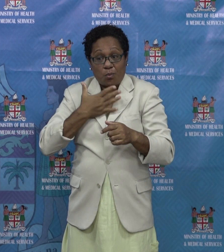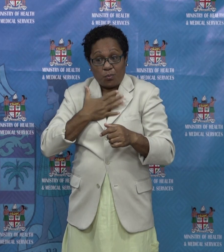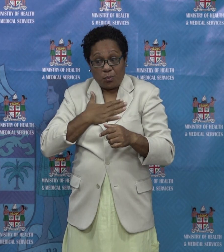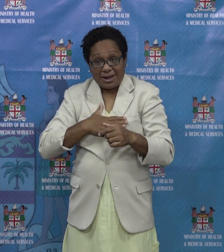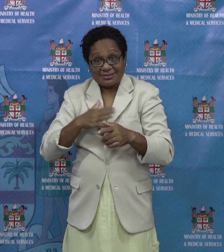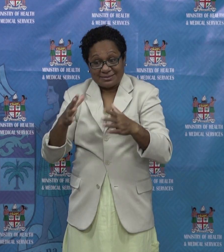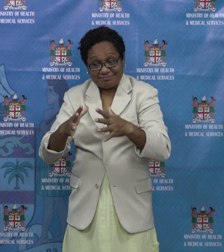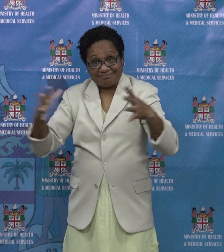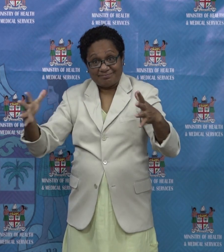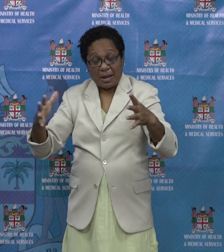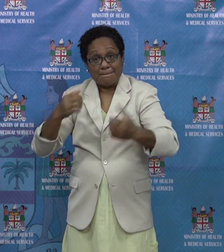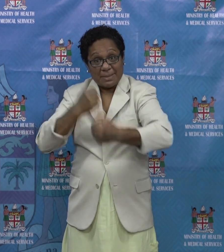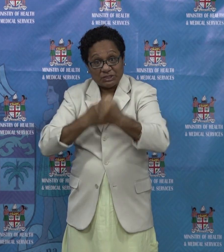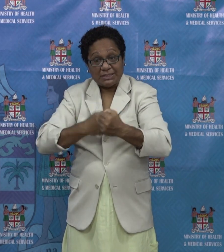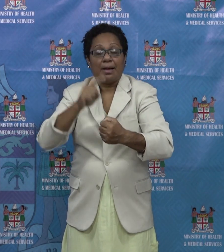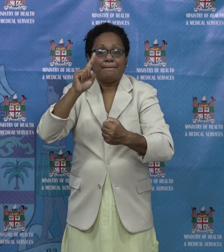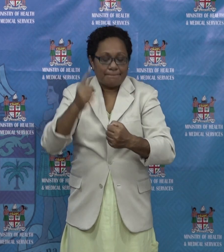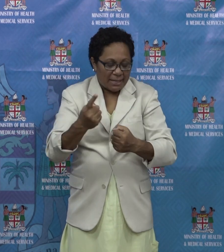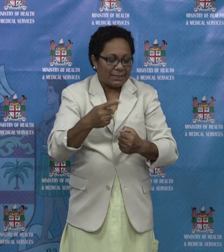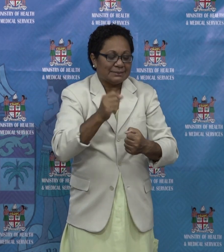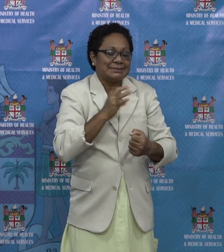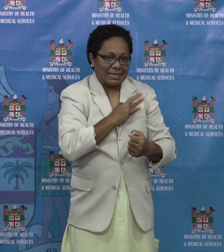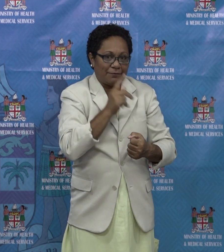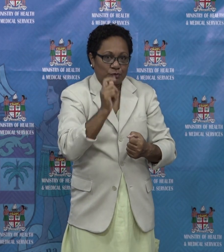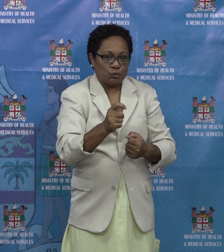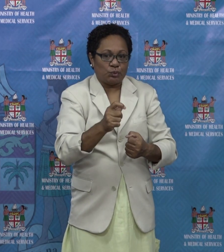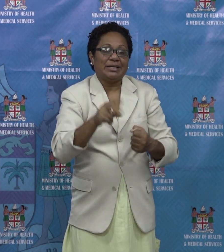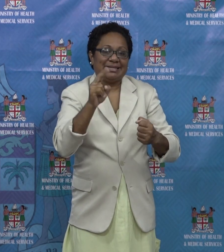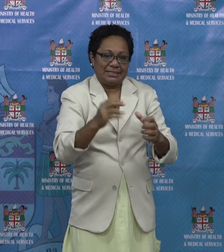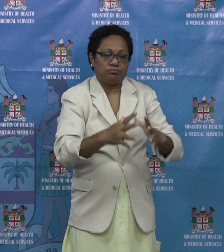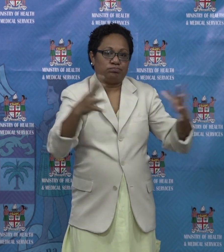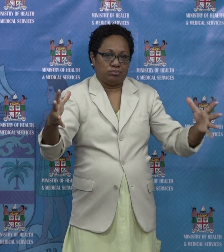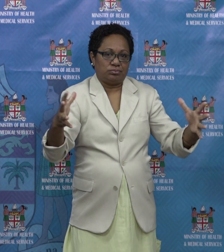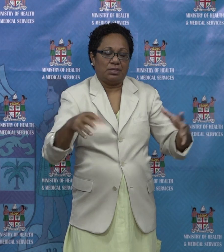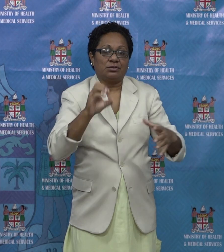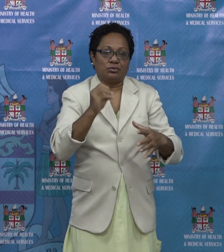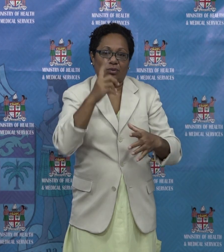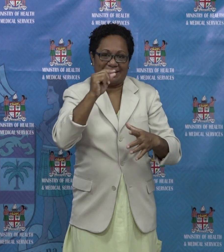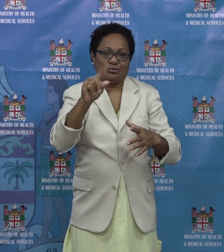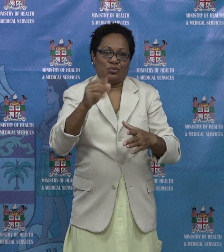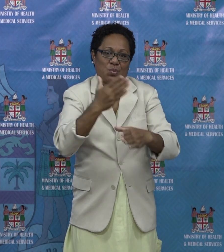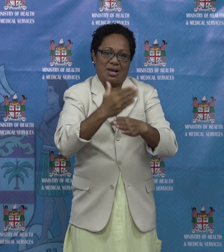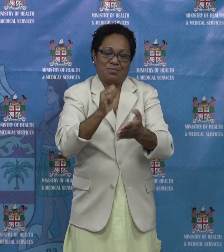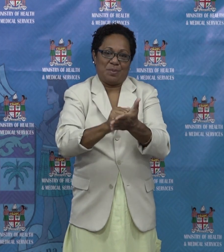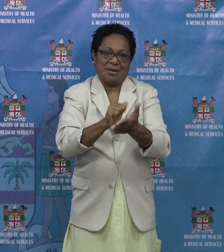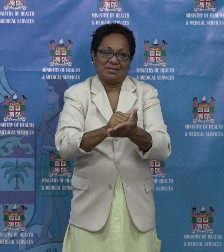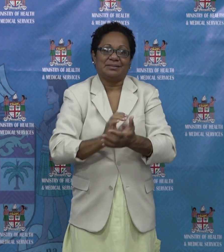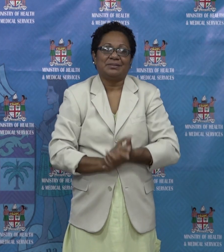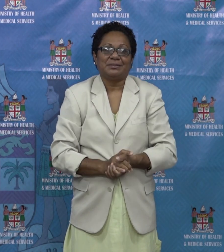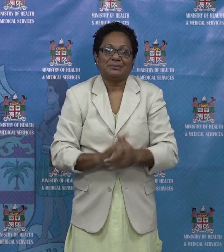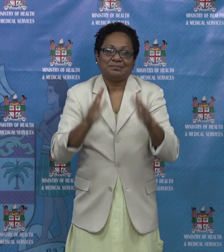terms of lab staff. It's a whole process that needs to be upgraded at the same time. Thank you.